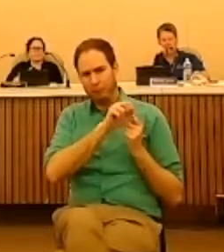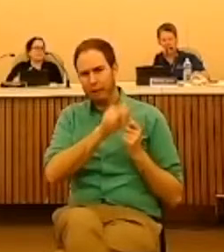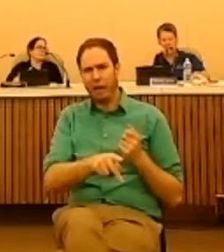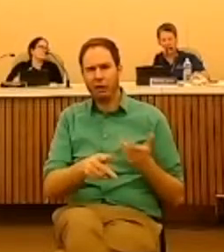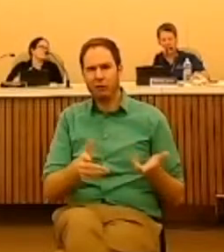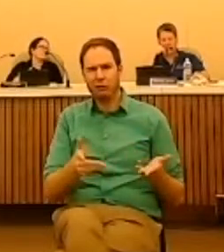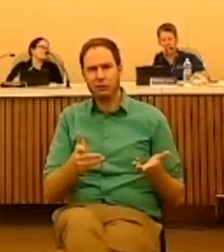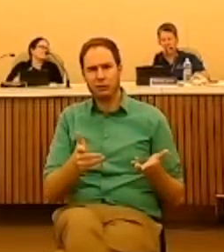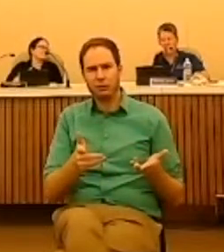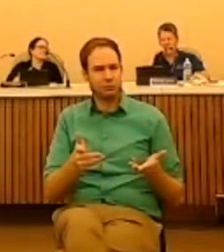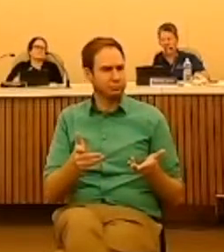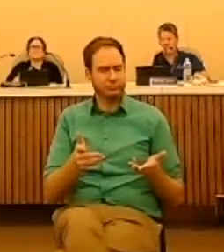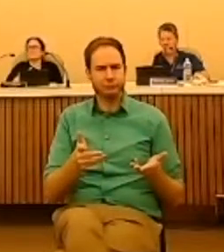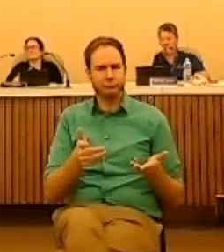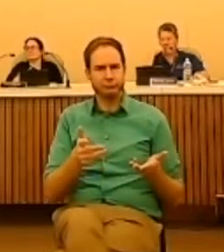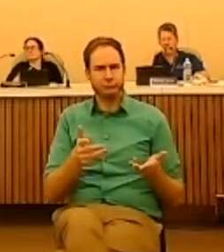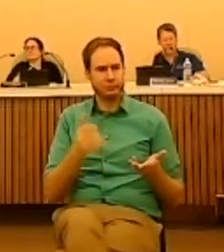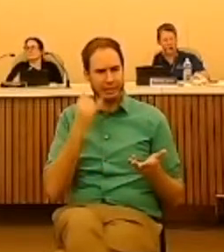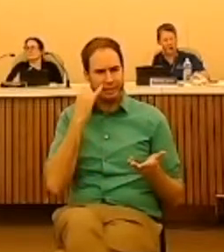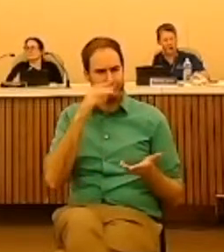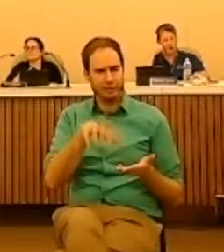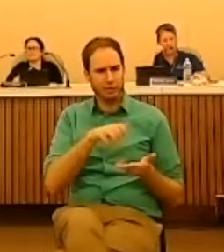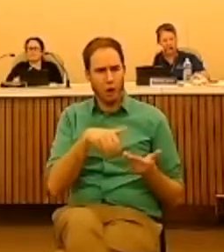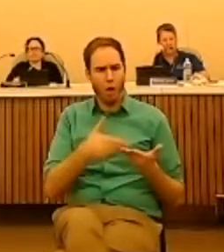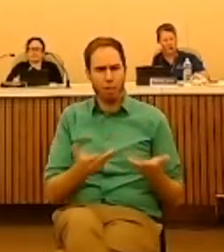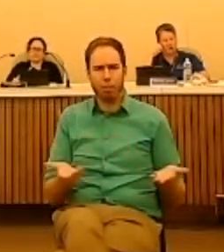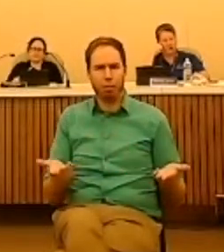because I suspect it couldn't